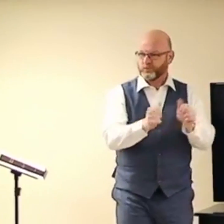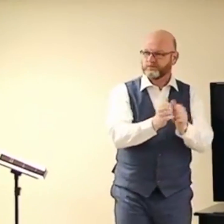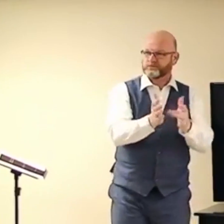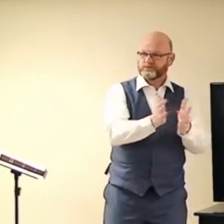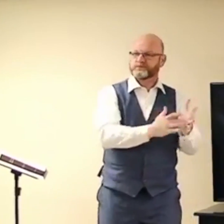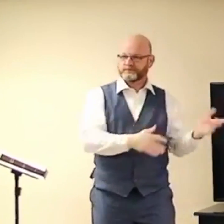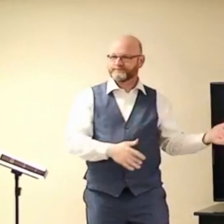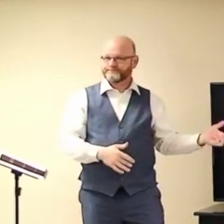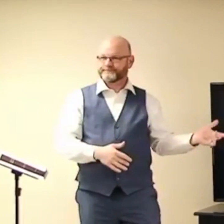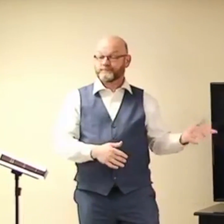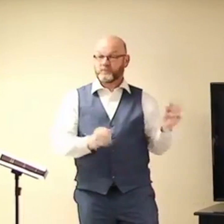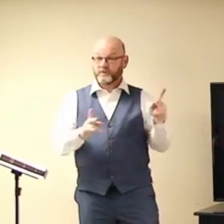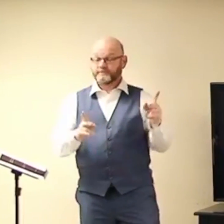atone for the sins of the world.